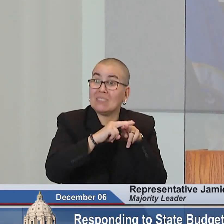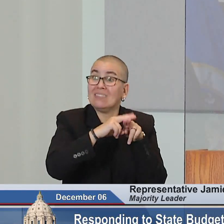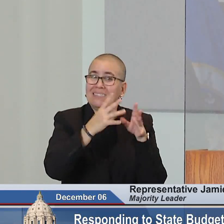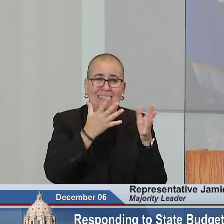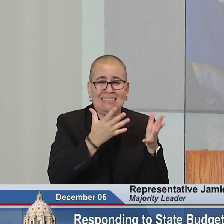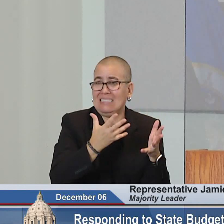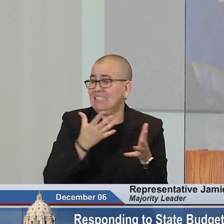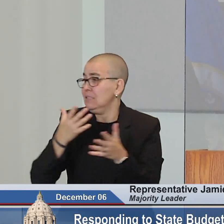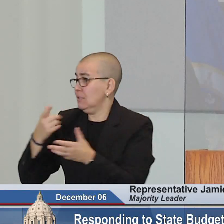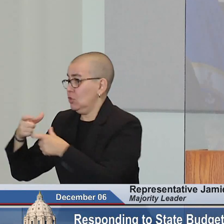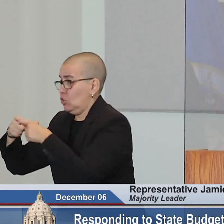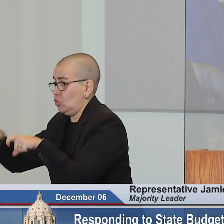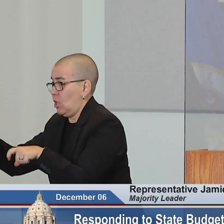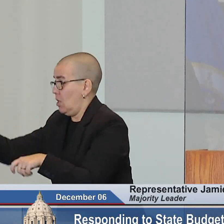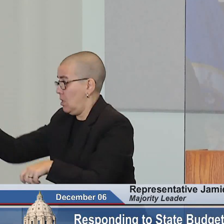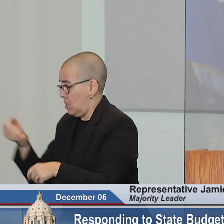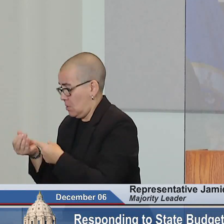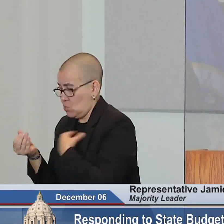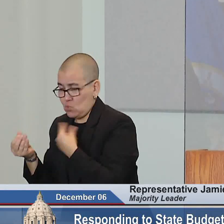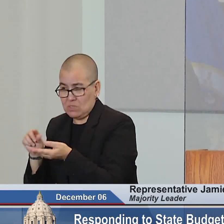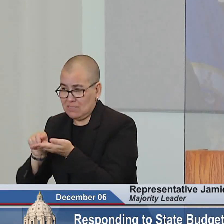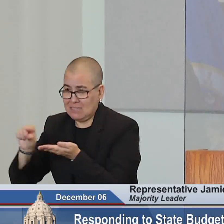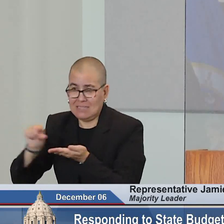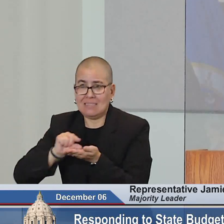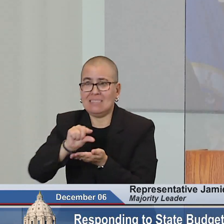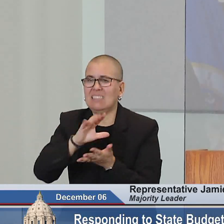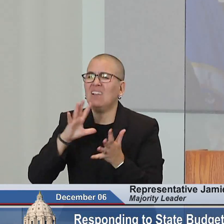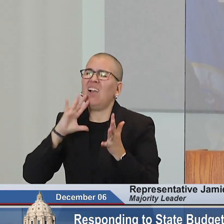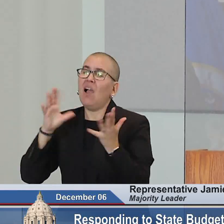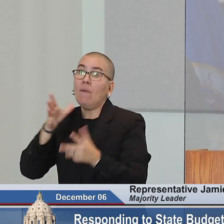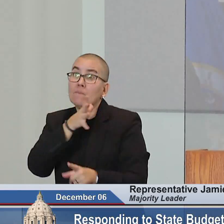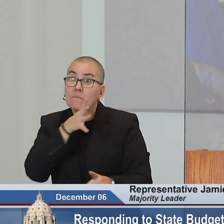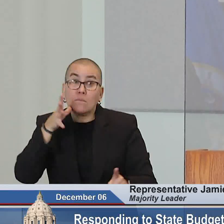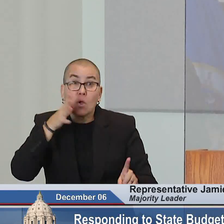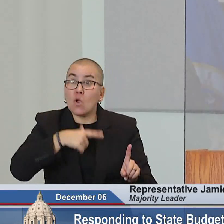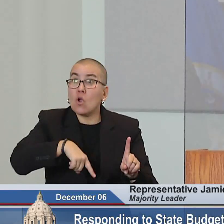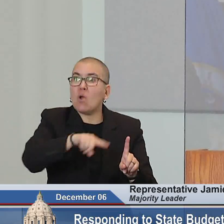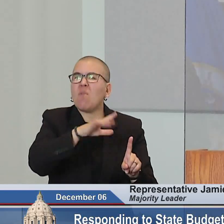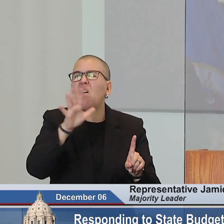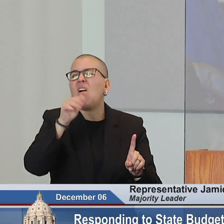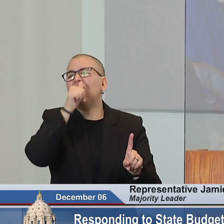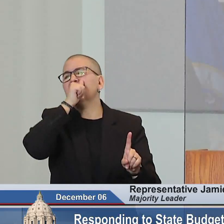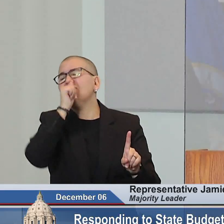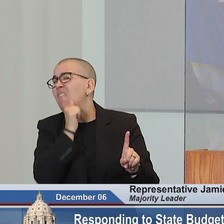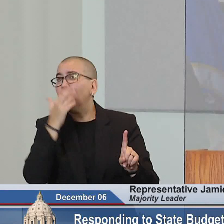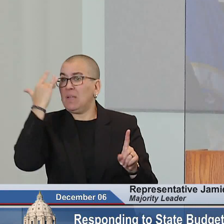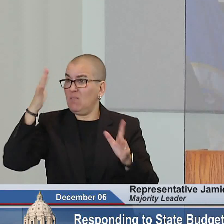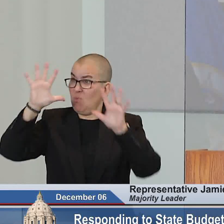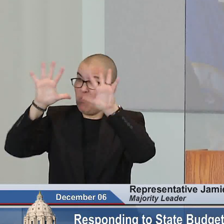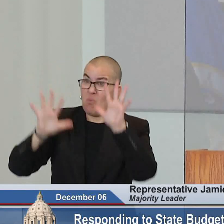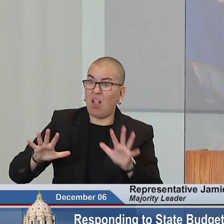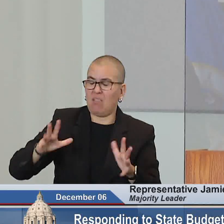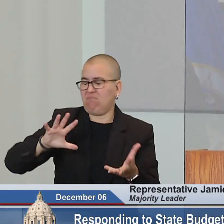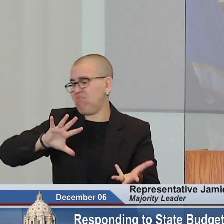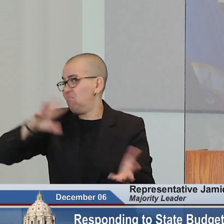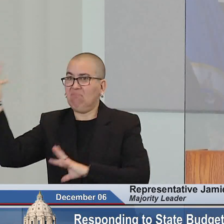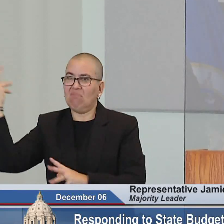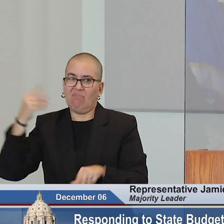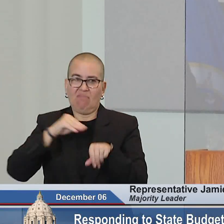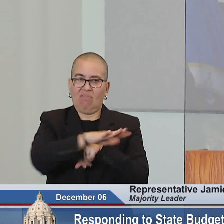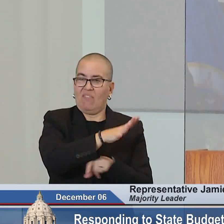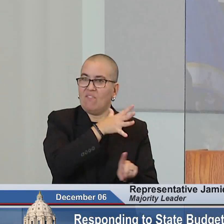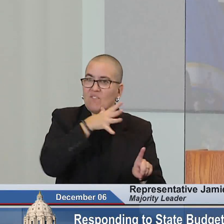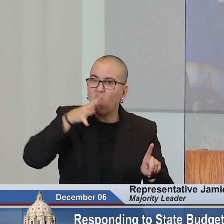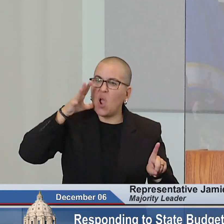Farmers and entire communities are already suffering from the impacts of climate change. The challenges we face are real, but there are real